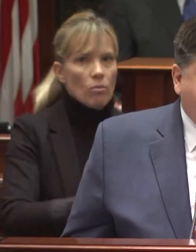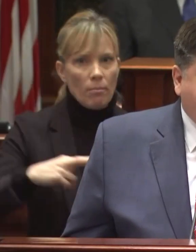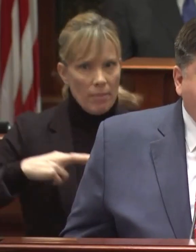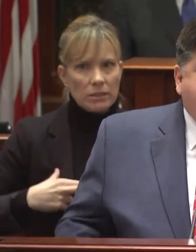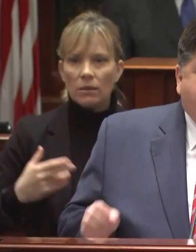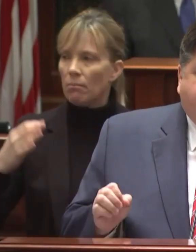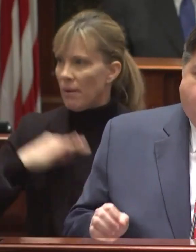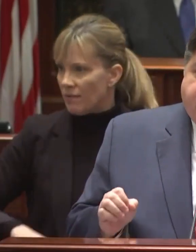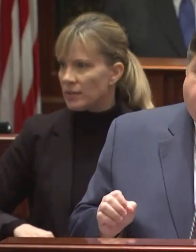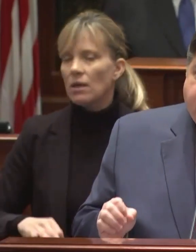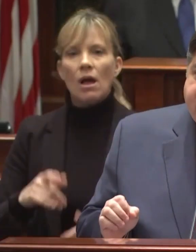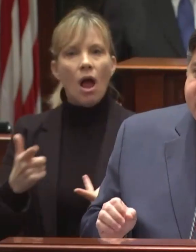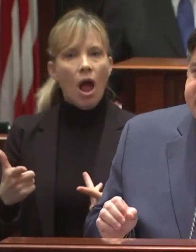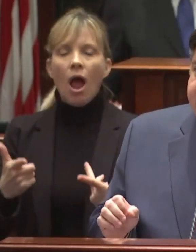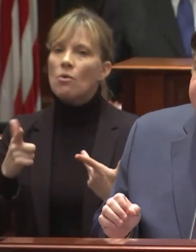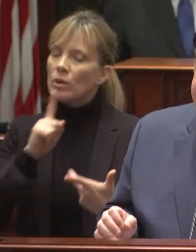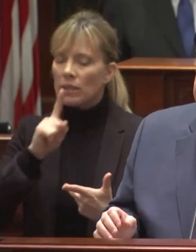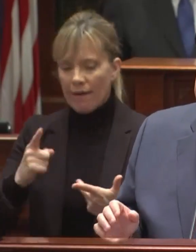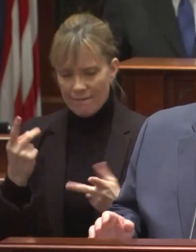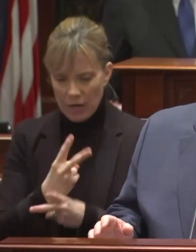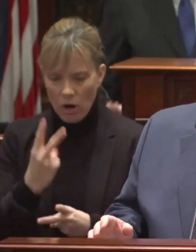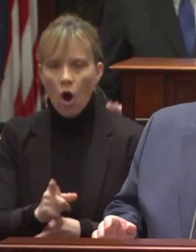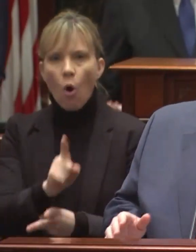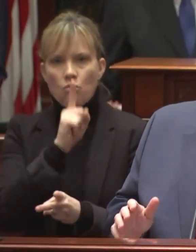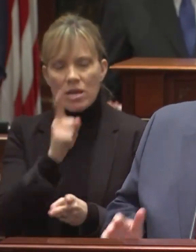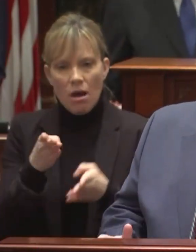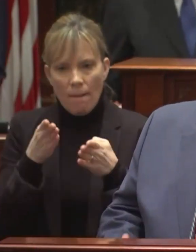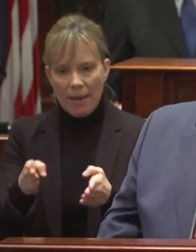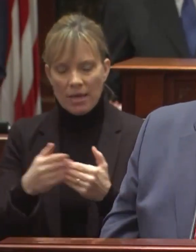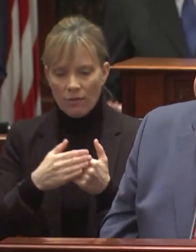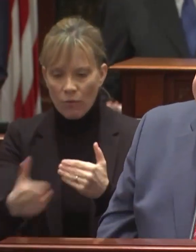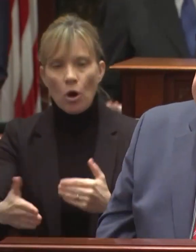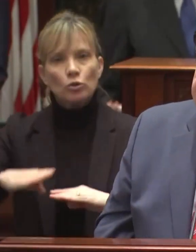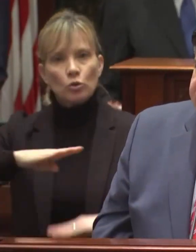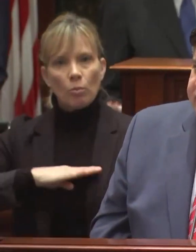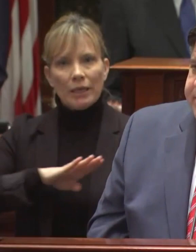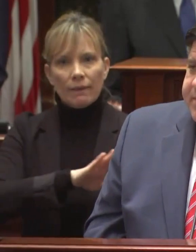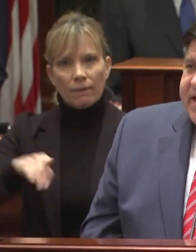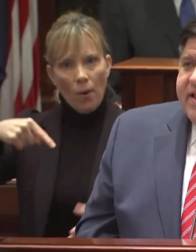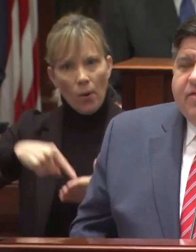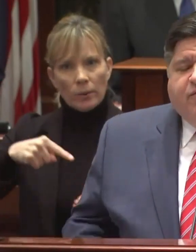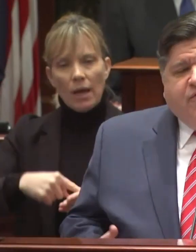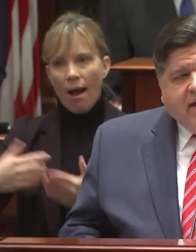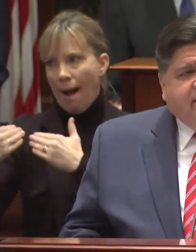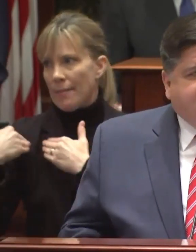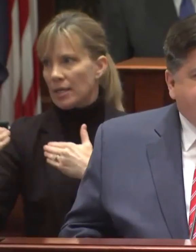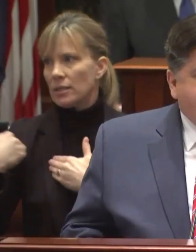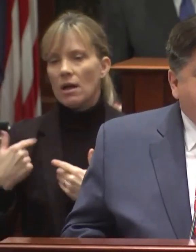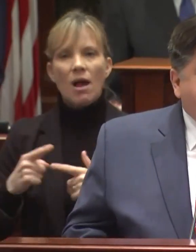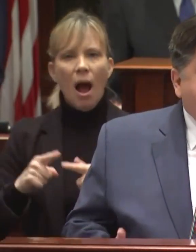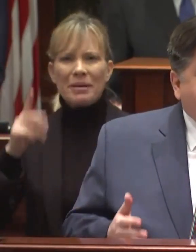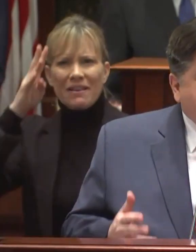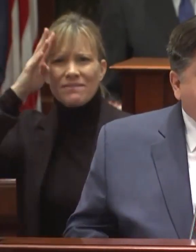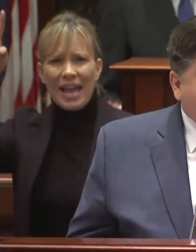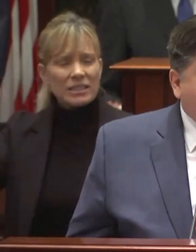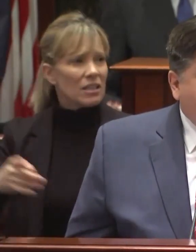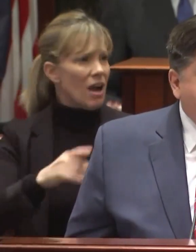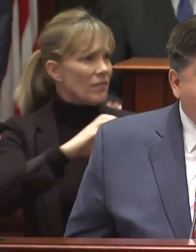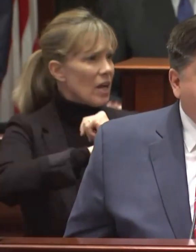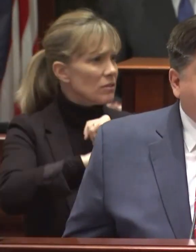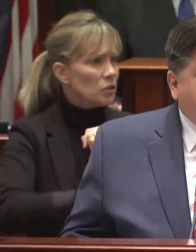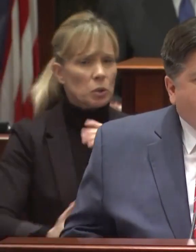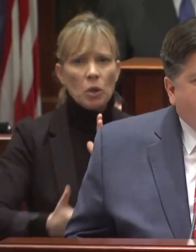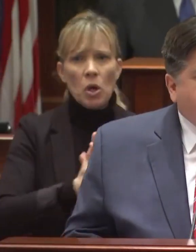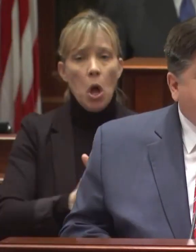pension benefits and forge a realistic path forward to meet those obligations. The fantasy of a